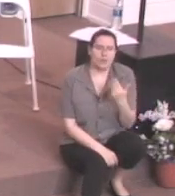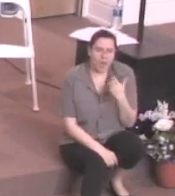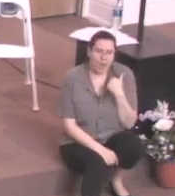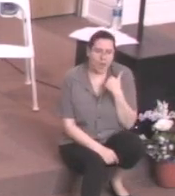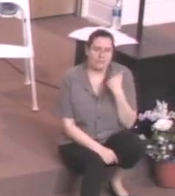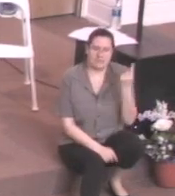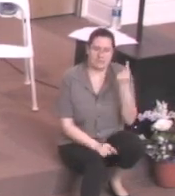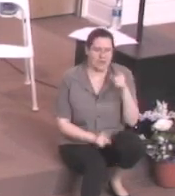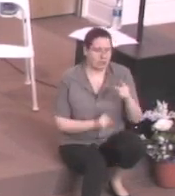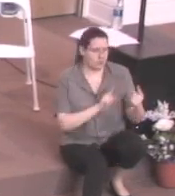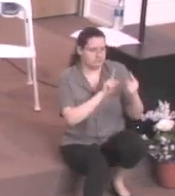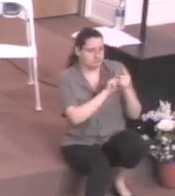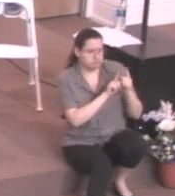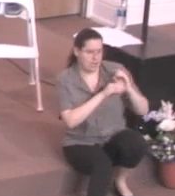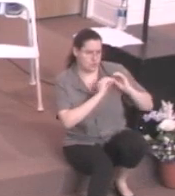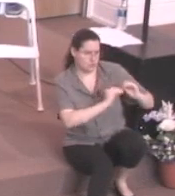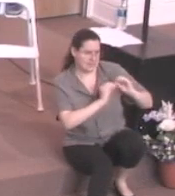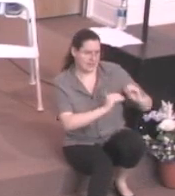on a weekly basis?